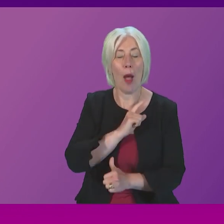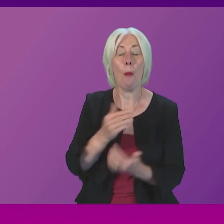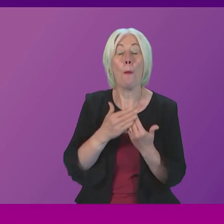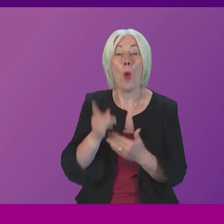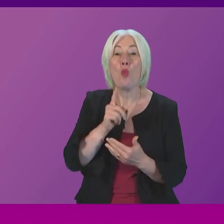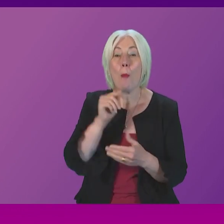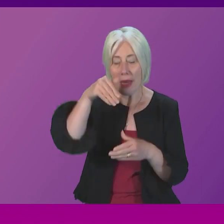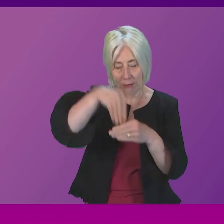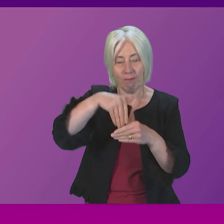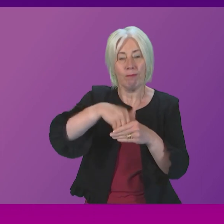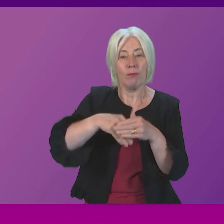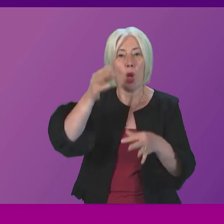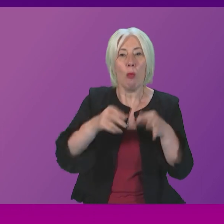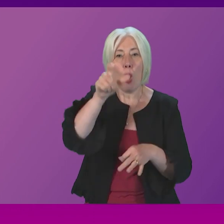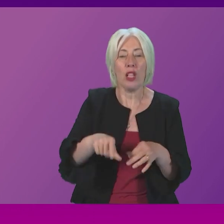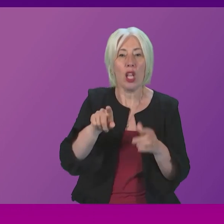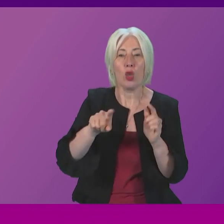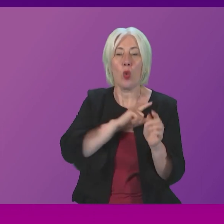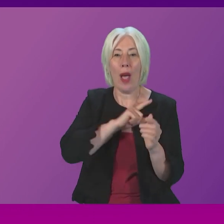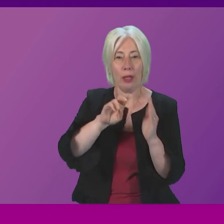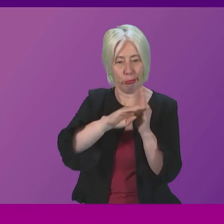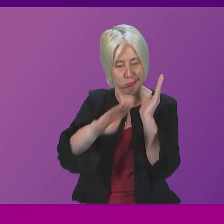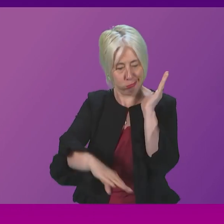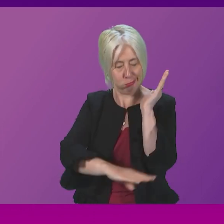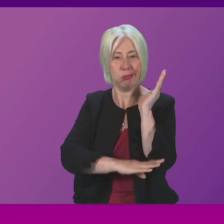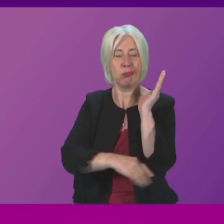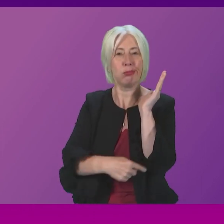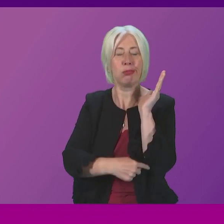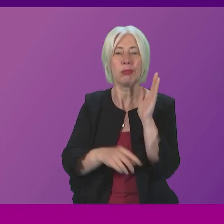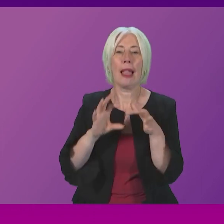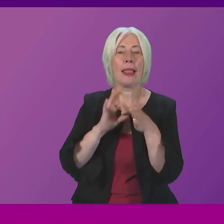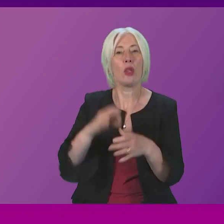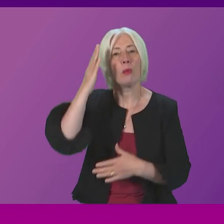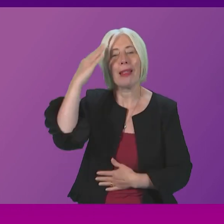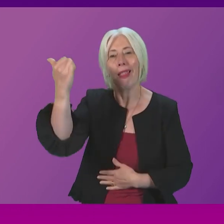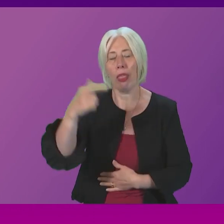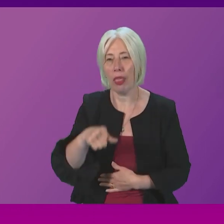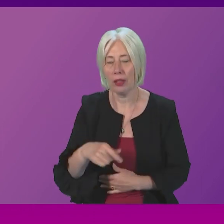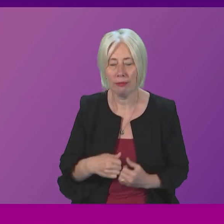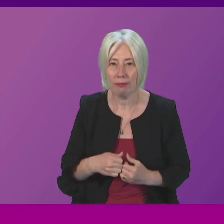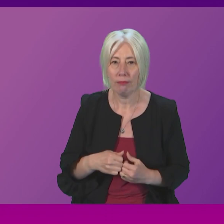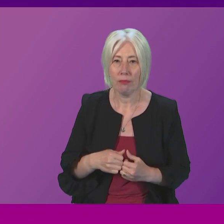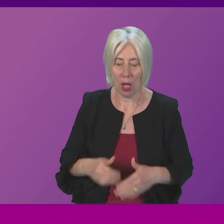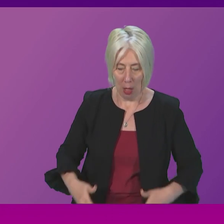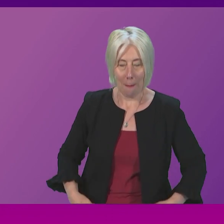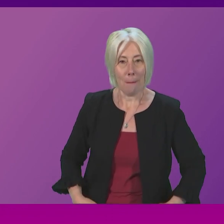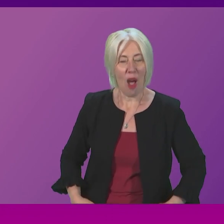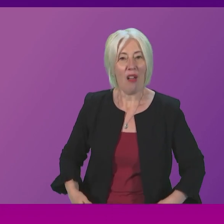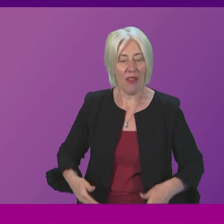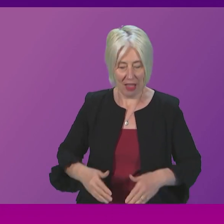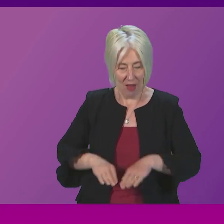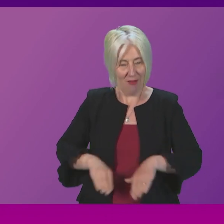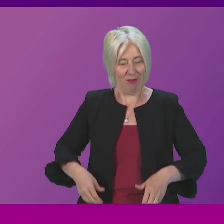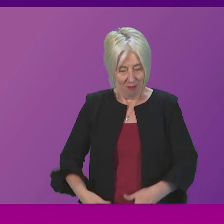politics is because we are at the bottom of the tree regarding mental health. Talking about pelvic floor health,